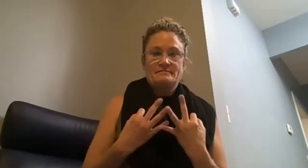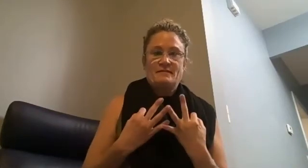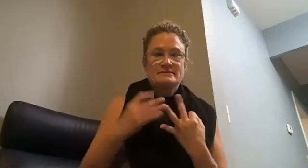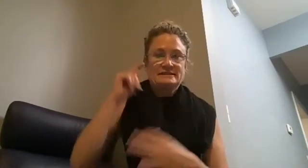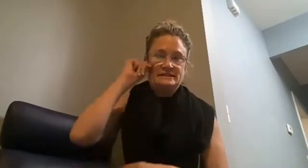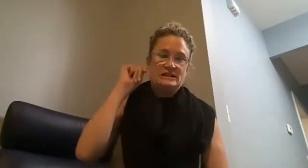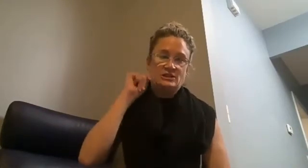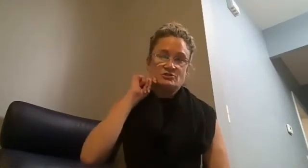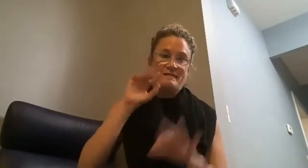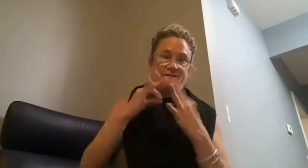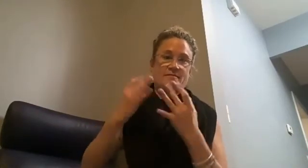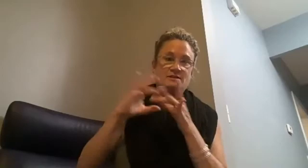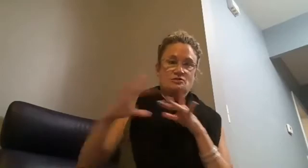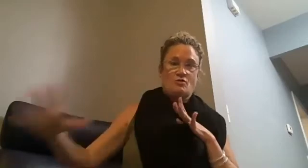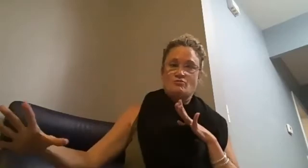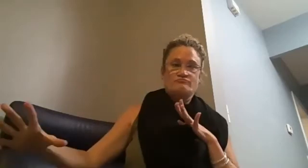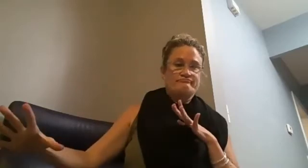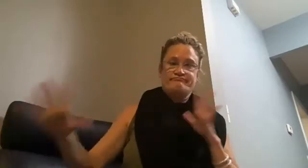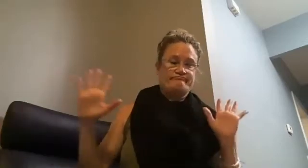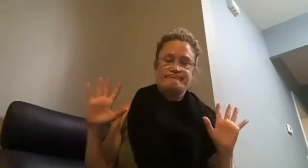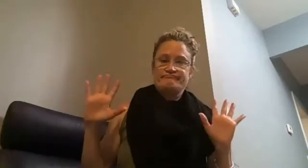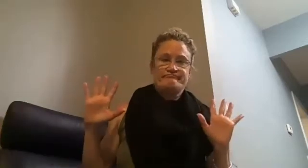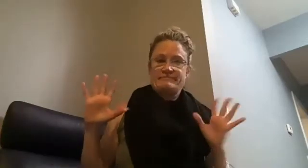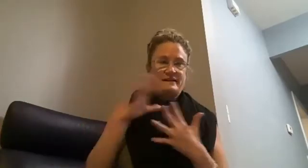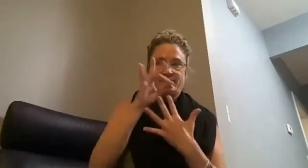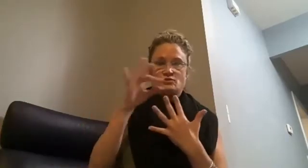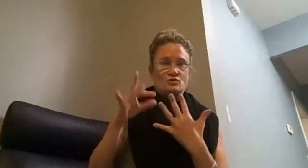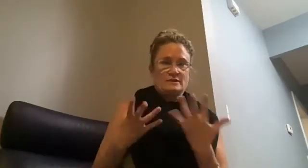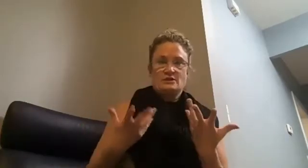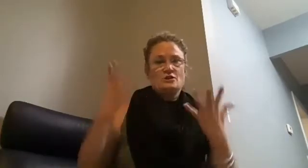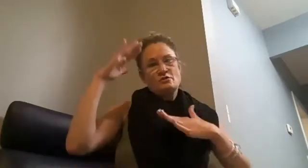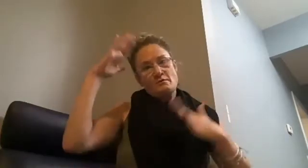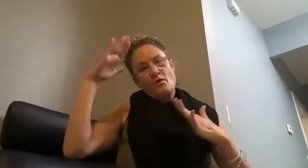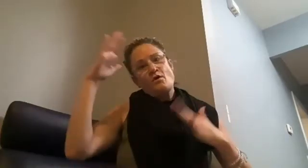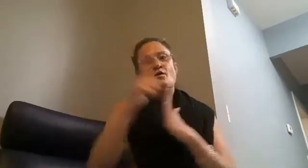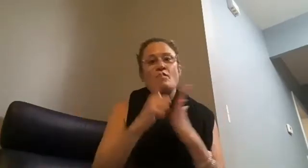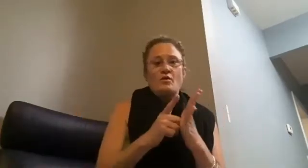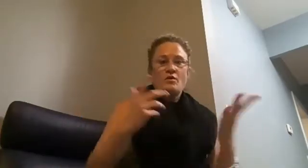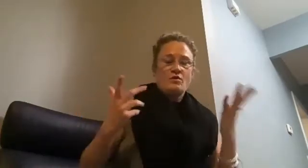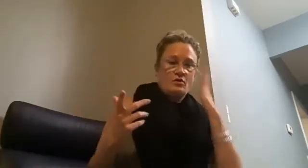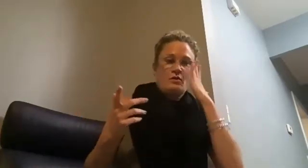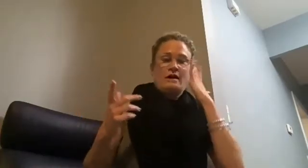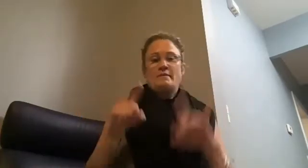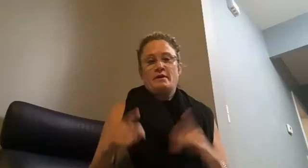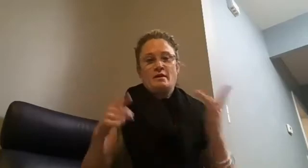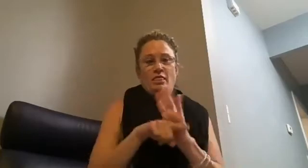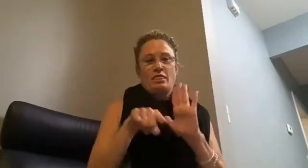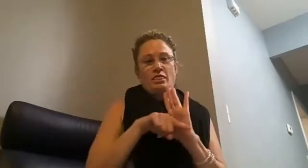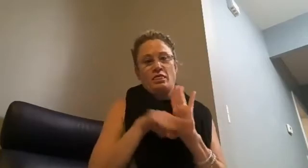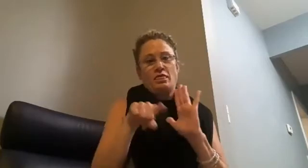did that because they had no other choice. I was constantly getting in trouble with the law. A lot of stuff happened, and sort of the